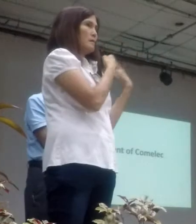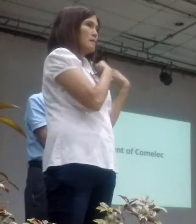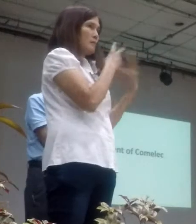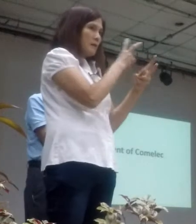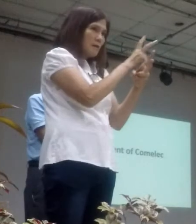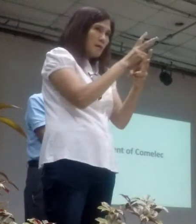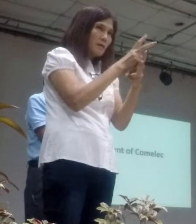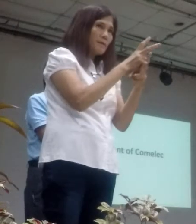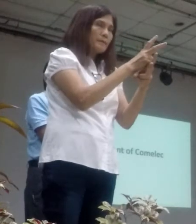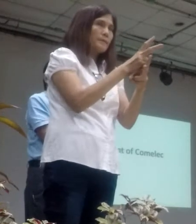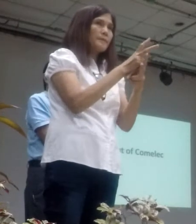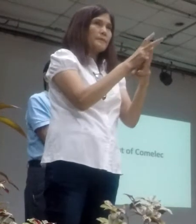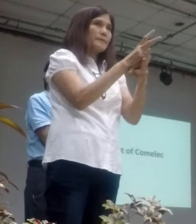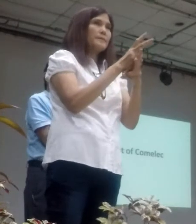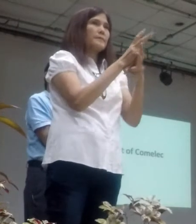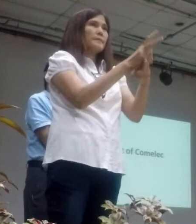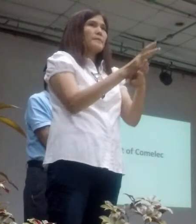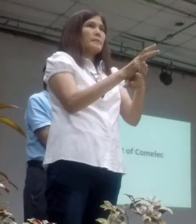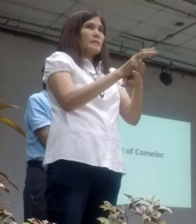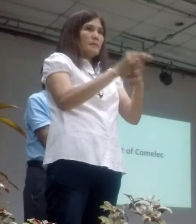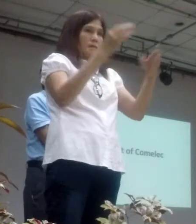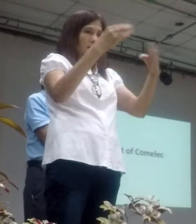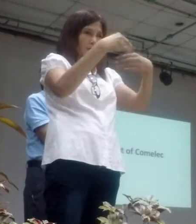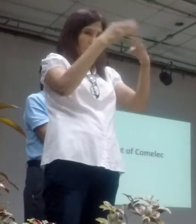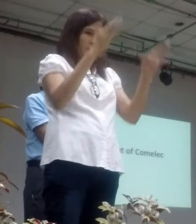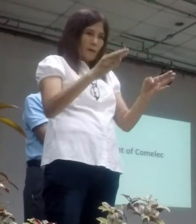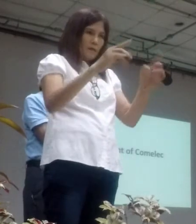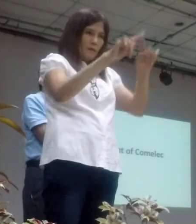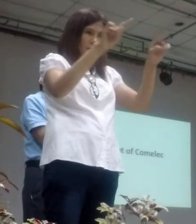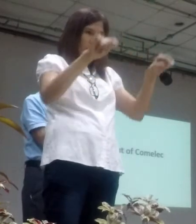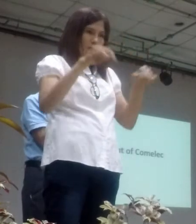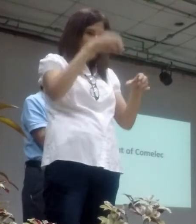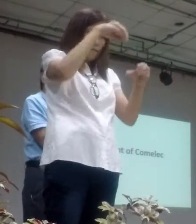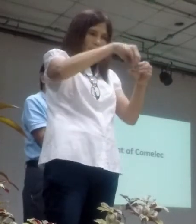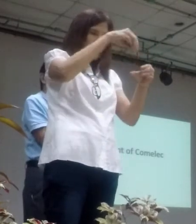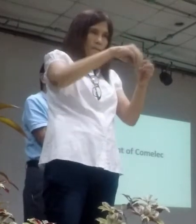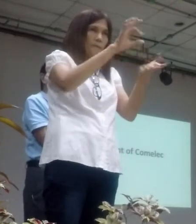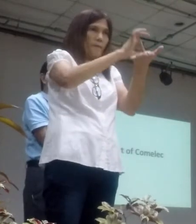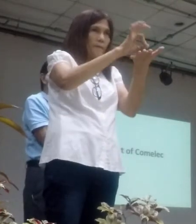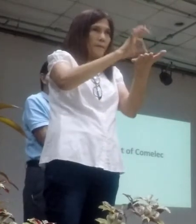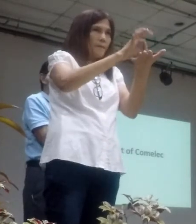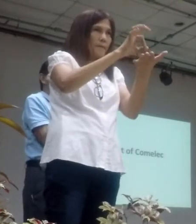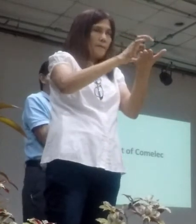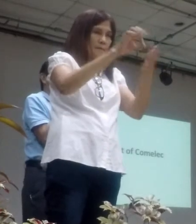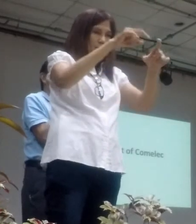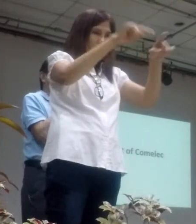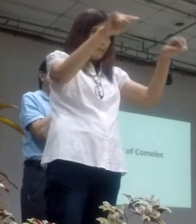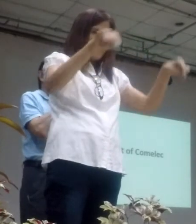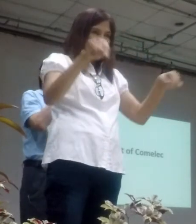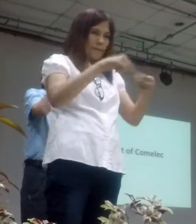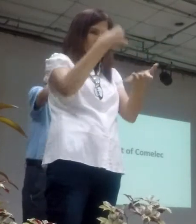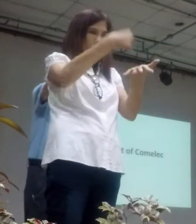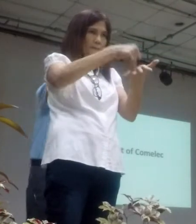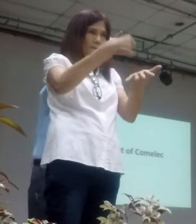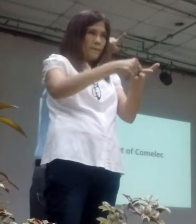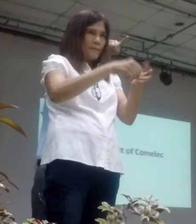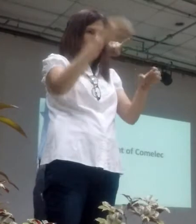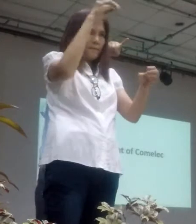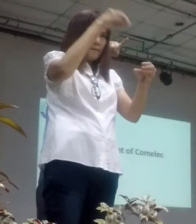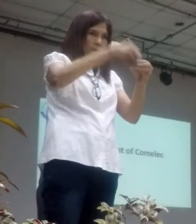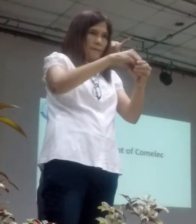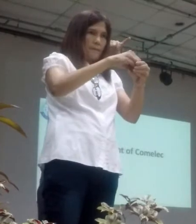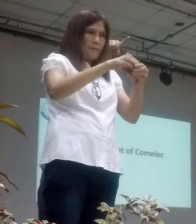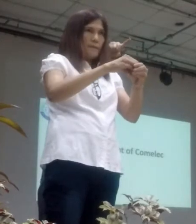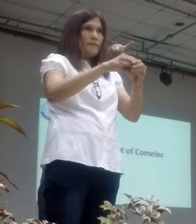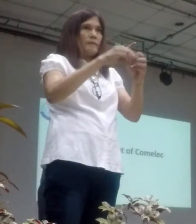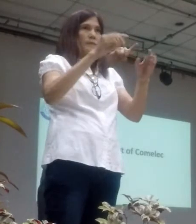supervising the casting of the ballots. They will also count the ballots and then put it on the tally board